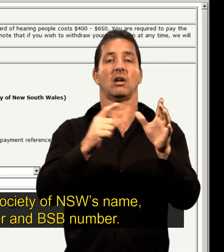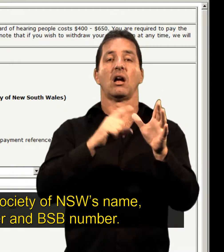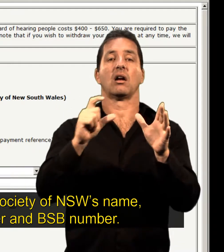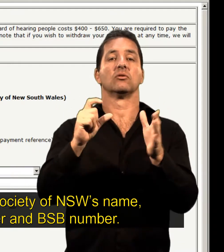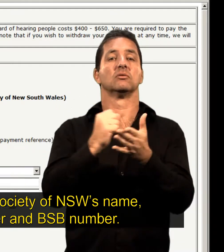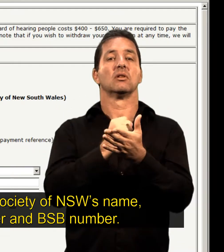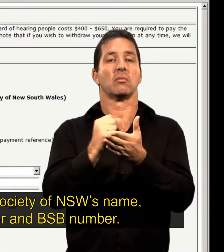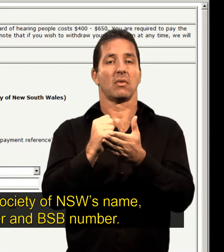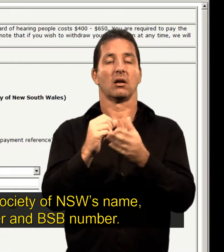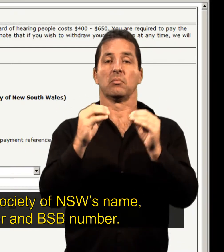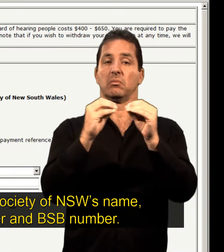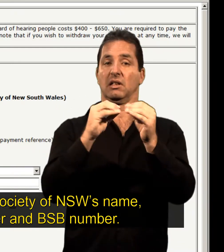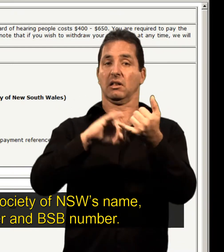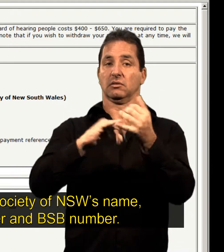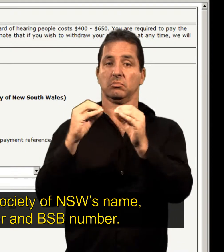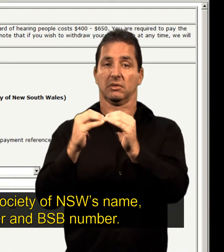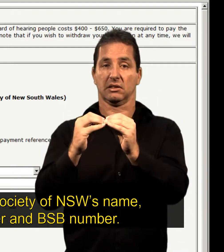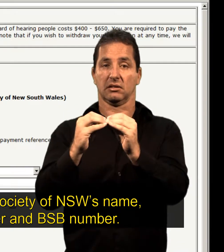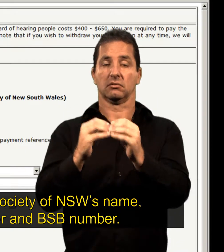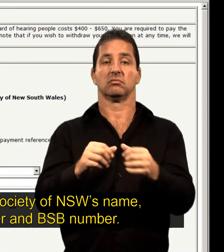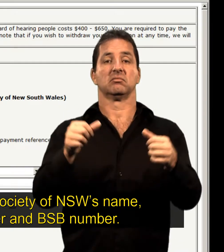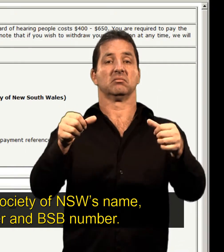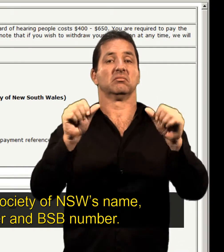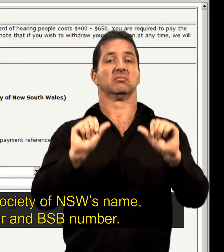and BSB number.